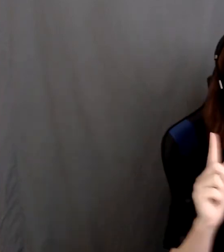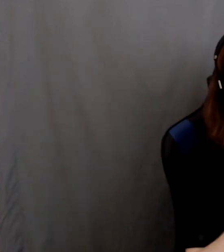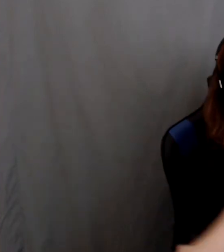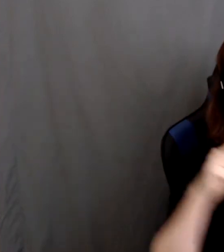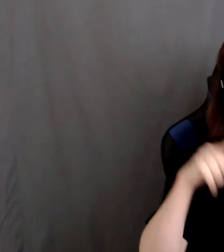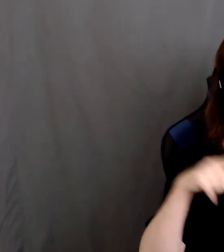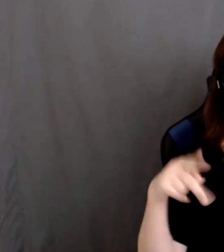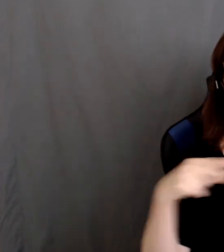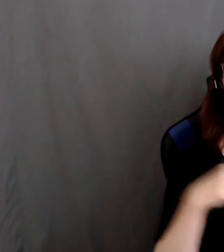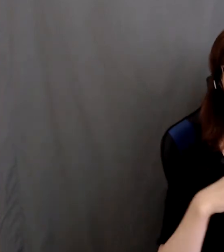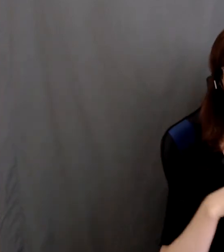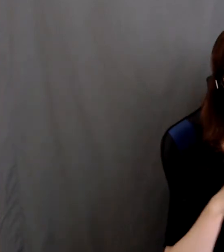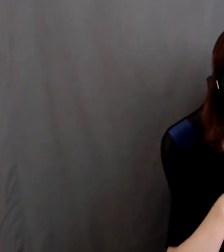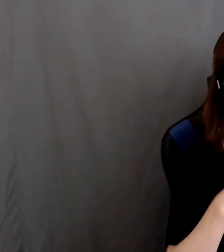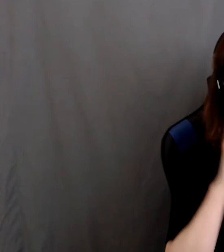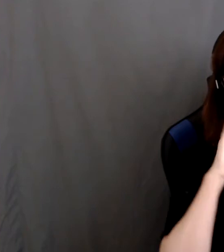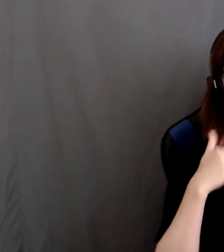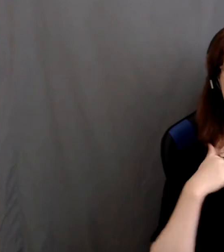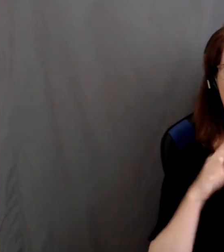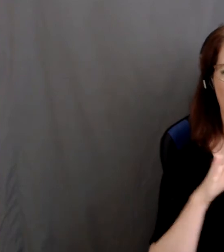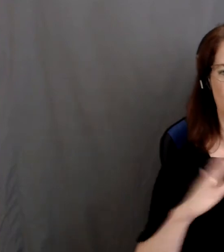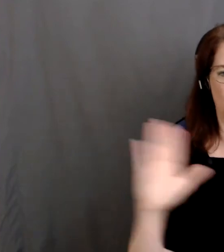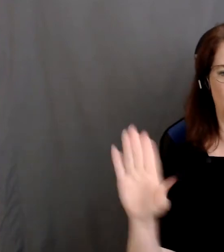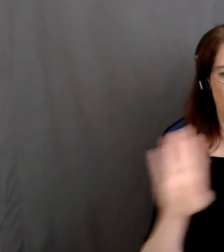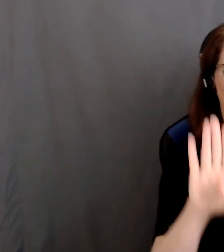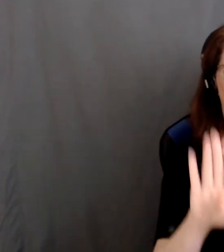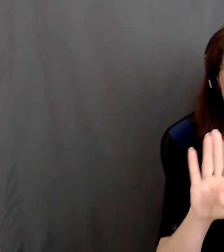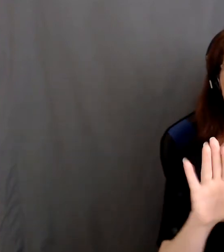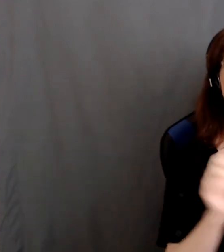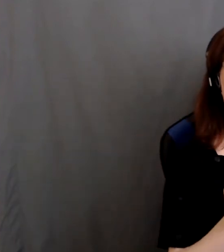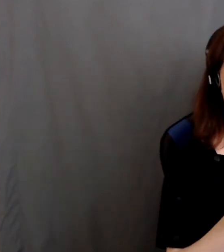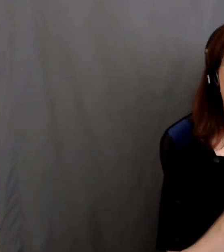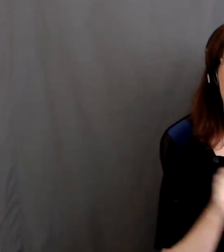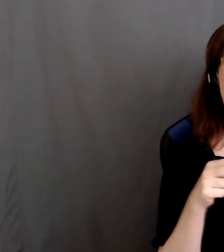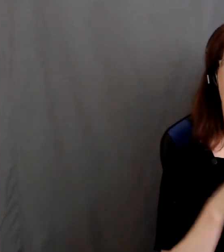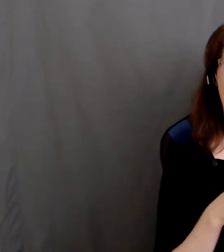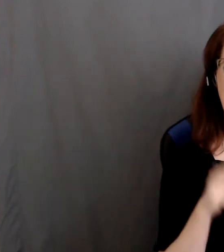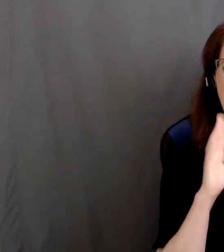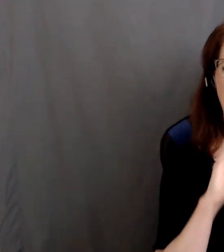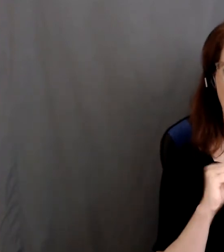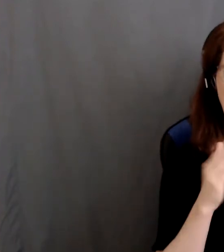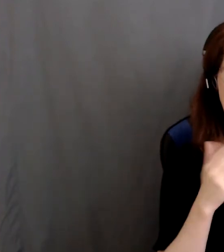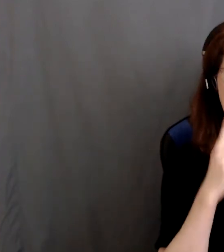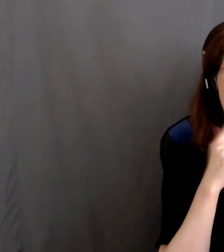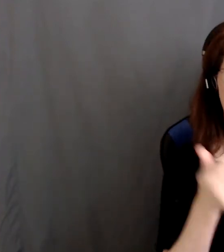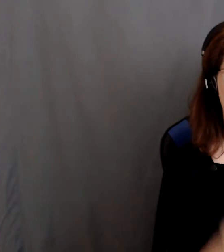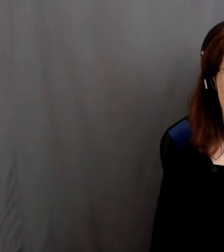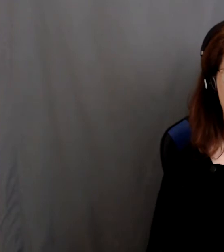And then you'll be able to have them right side by side with you. so it makes it a lot easier for yourself.